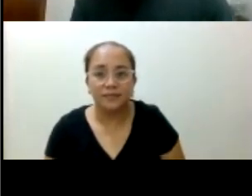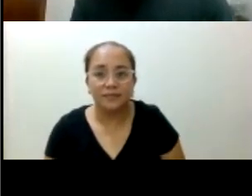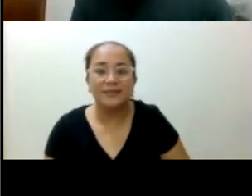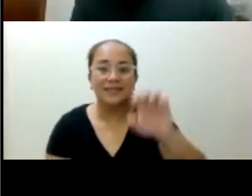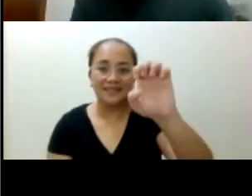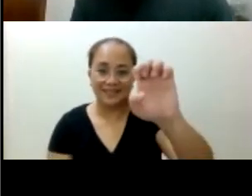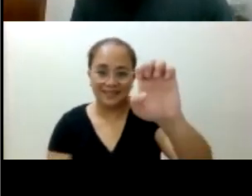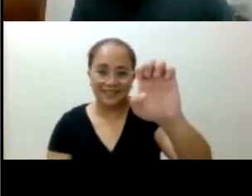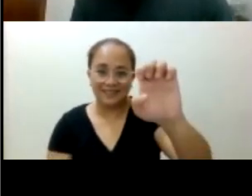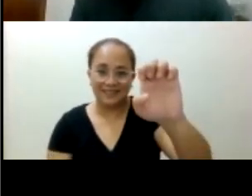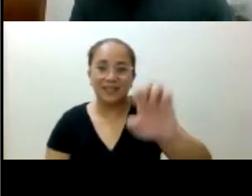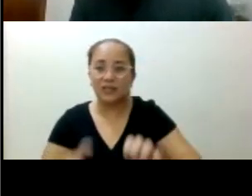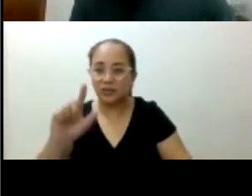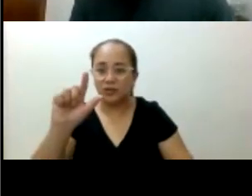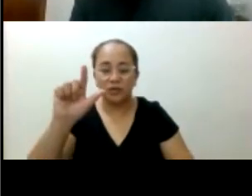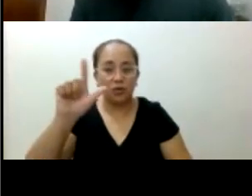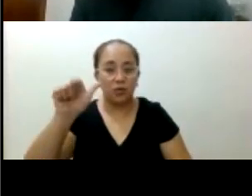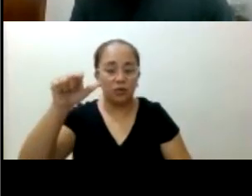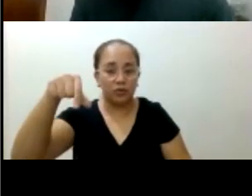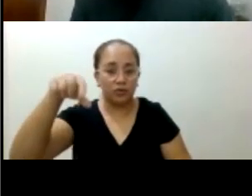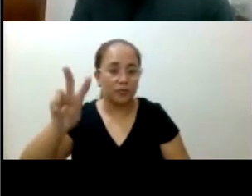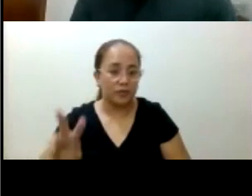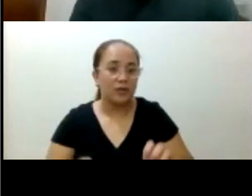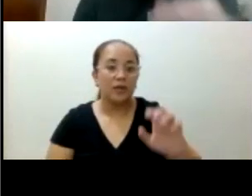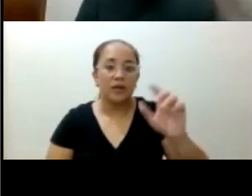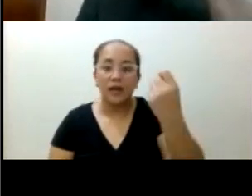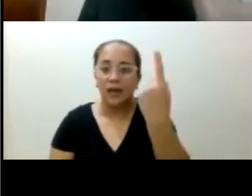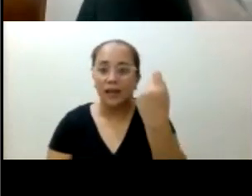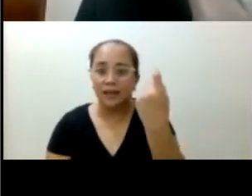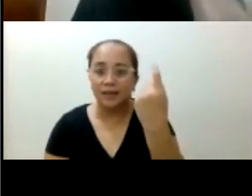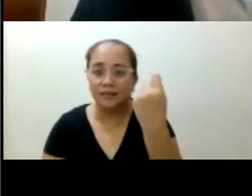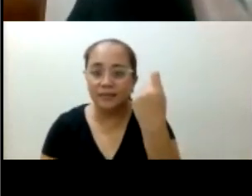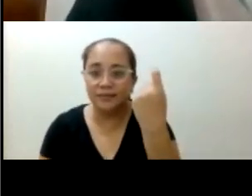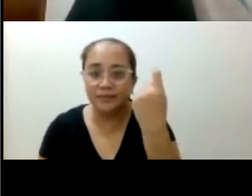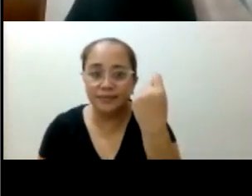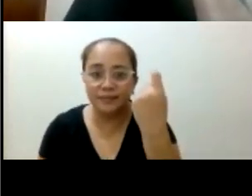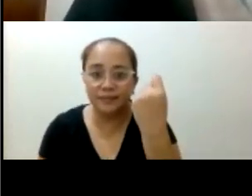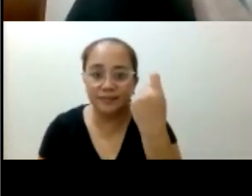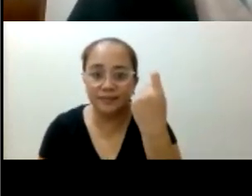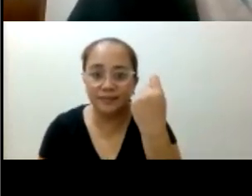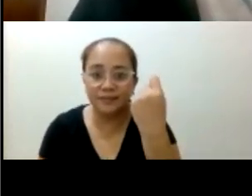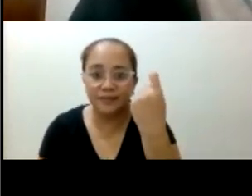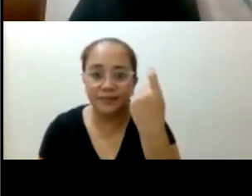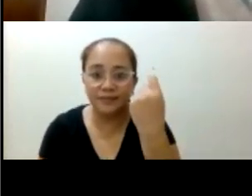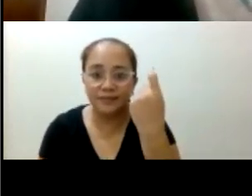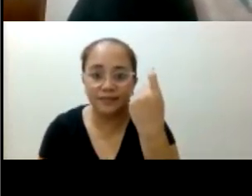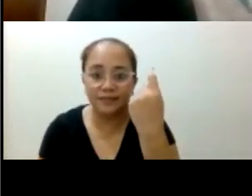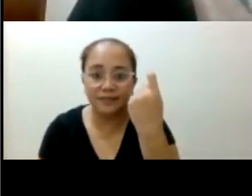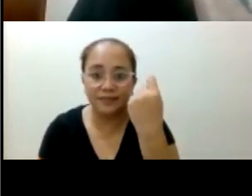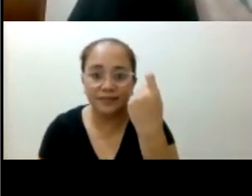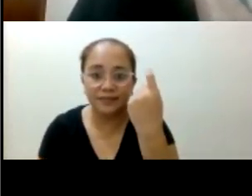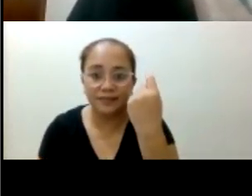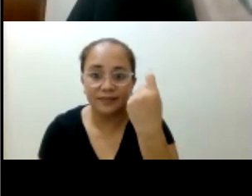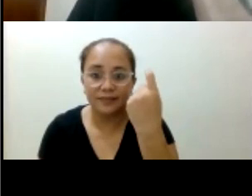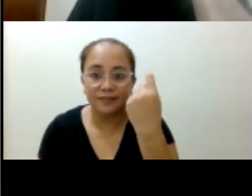yes, question word. Which goes first? Sign 3 should occur before sign 4, after sign